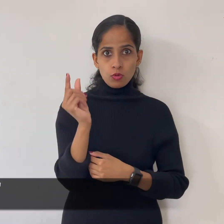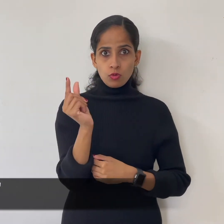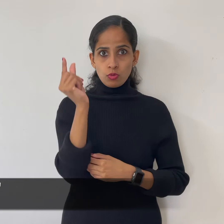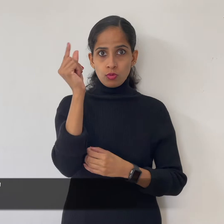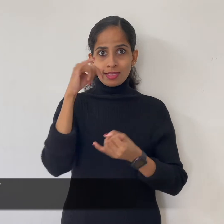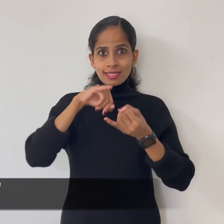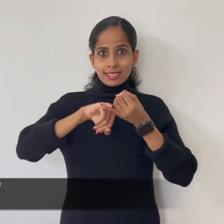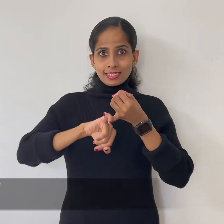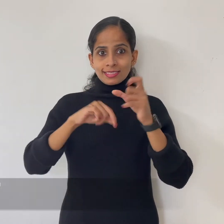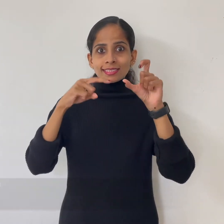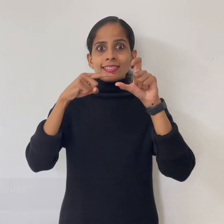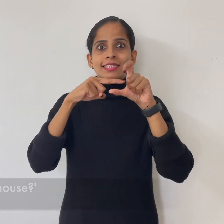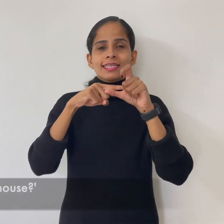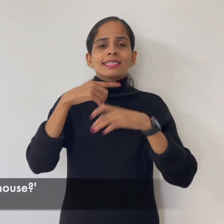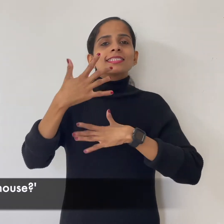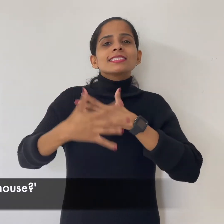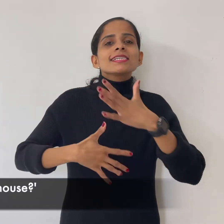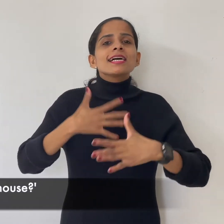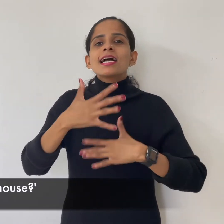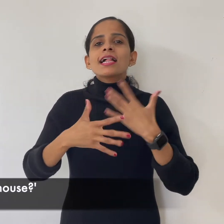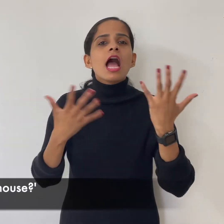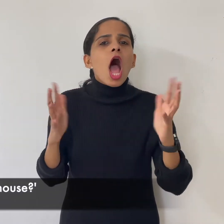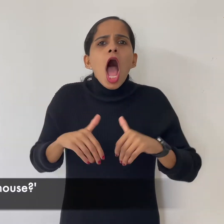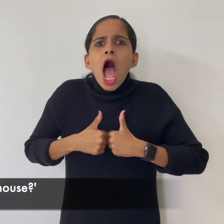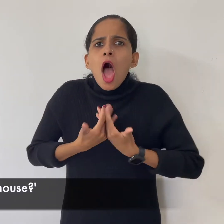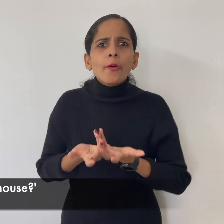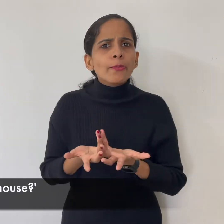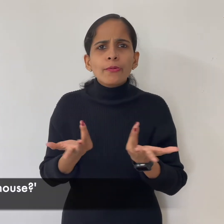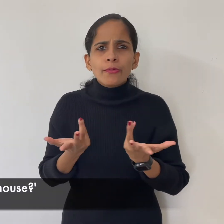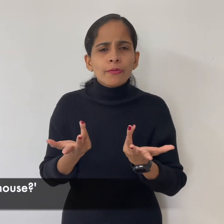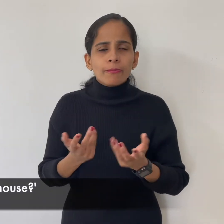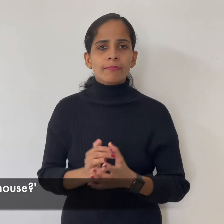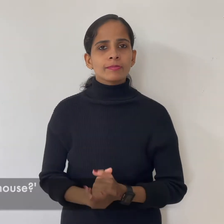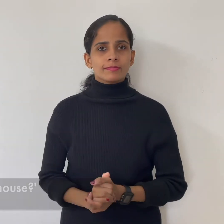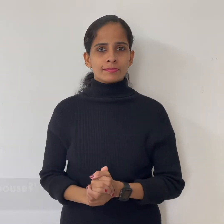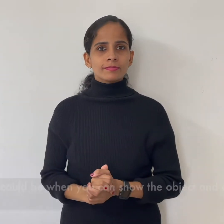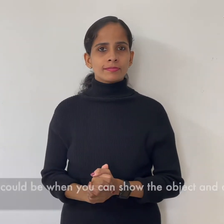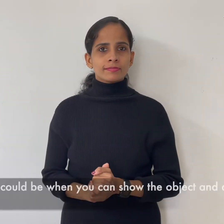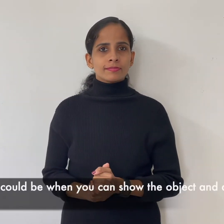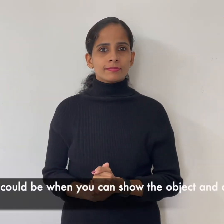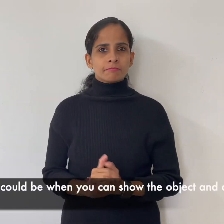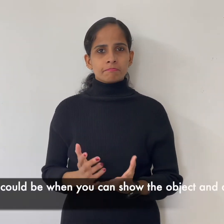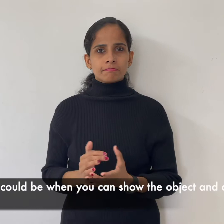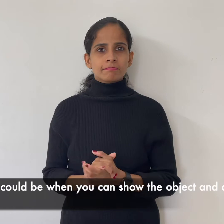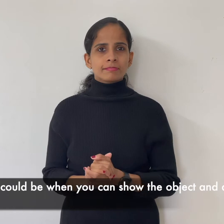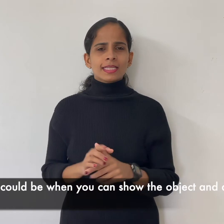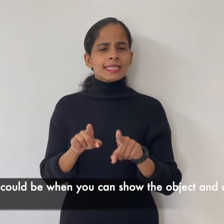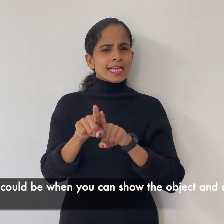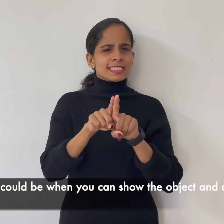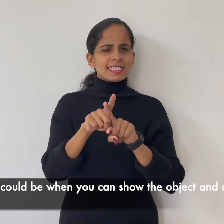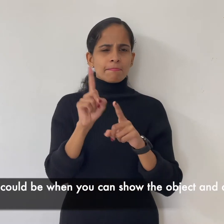H-O-U-S-E. How do you sign house? Or another example could